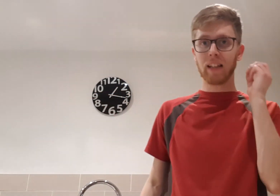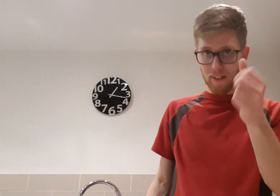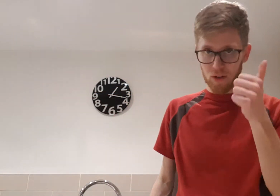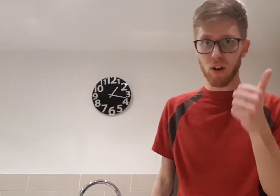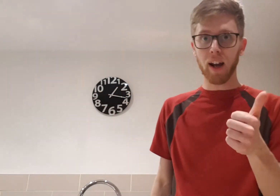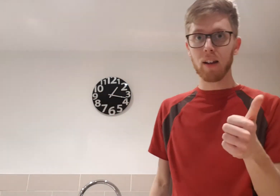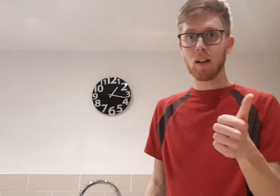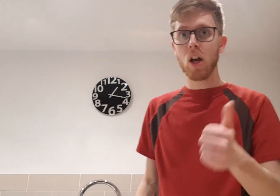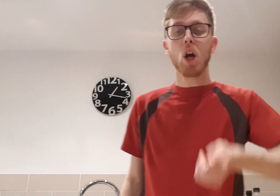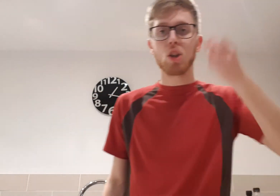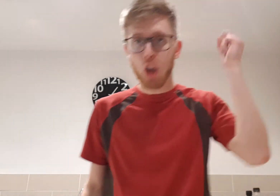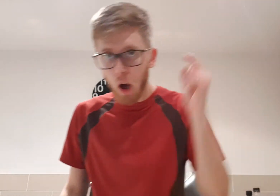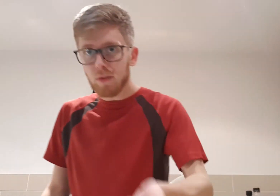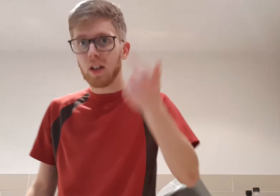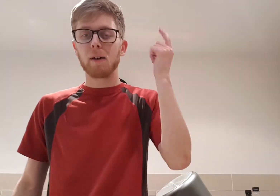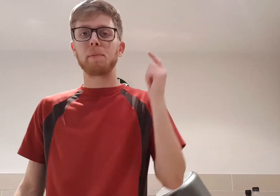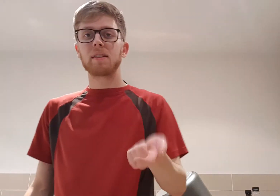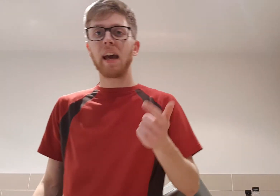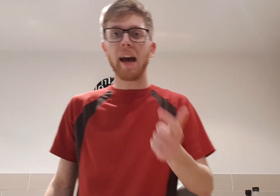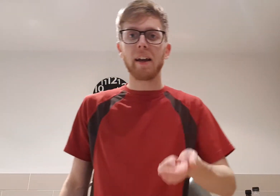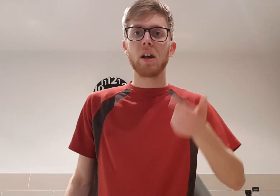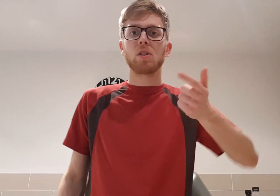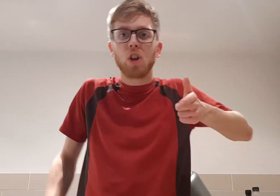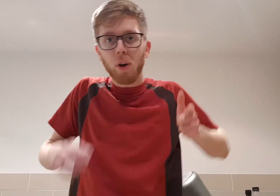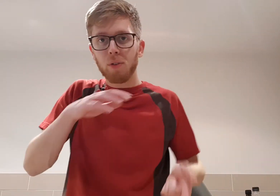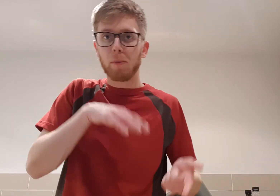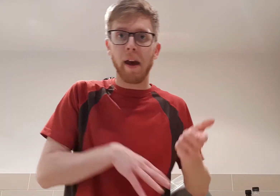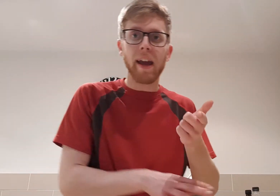have a try. Don't be scared to go through the pain that